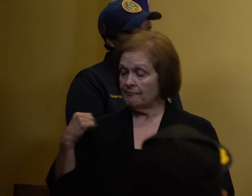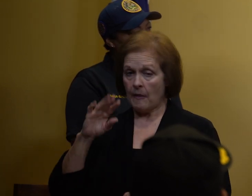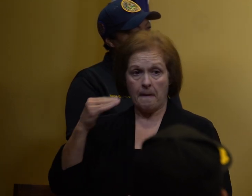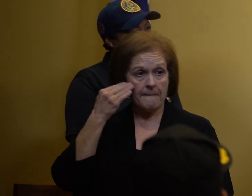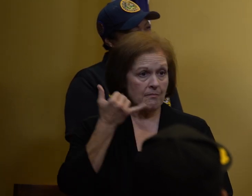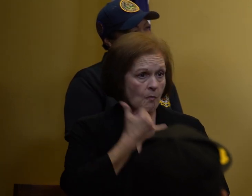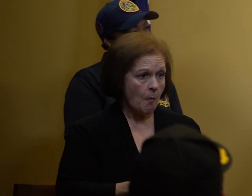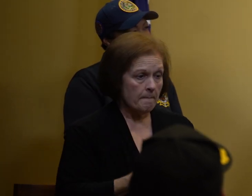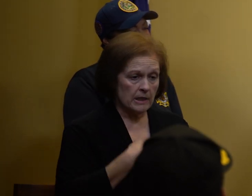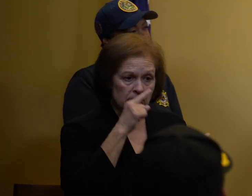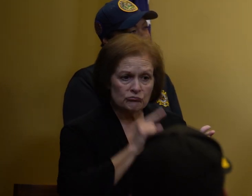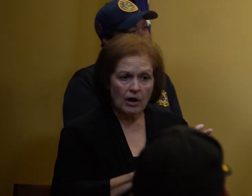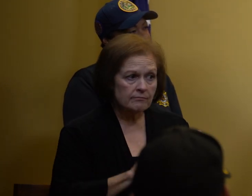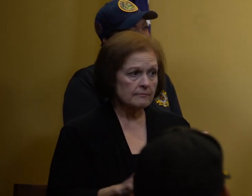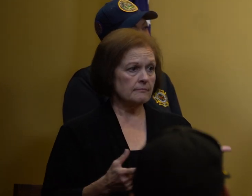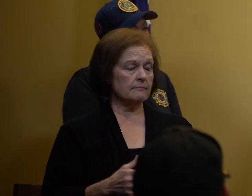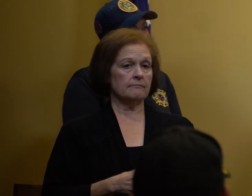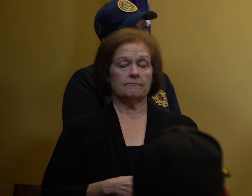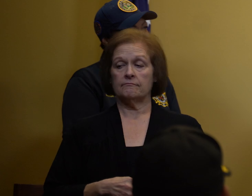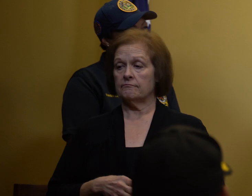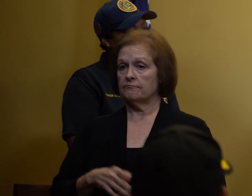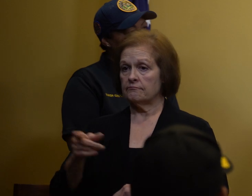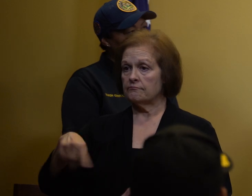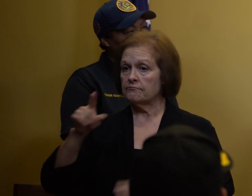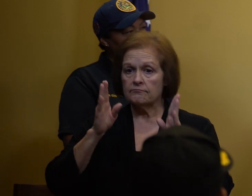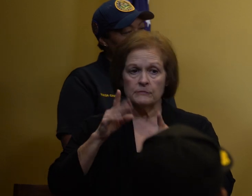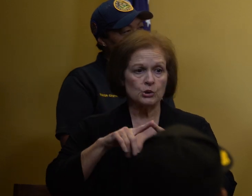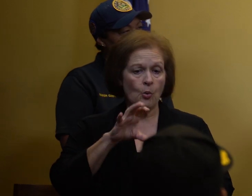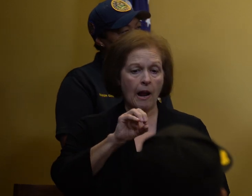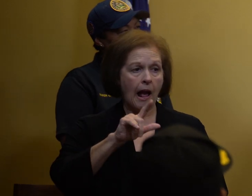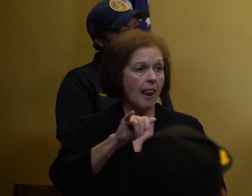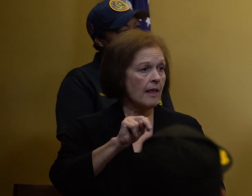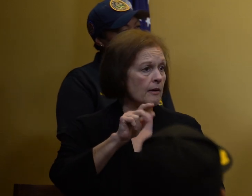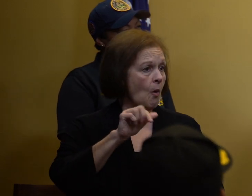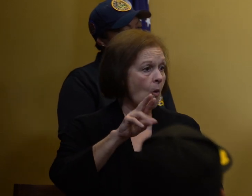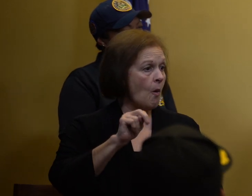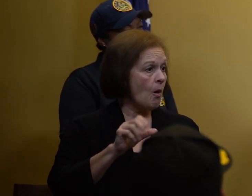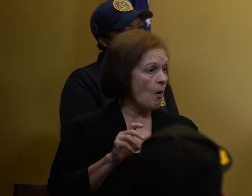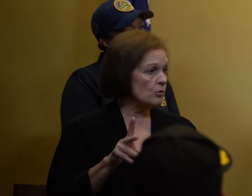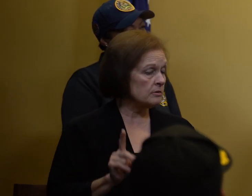in, to listening to Colin Arnold and people we have here. And I will